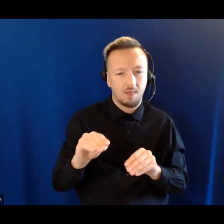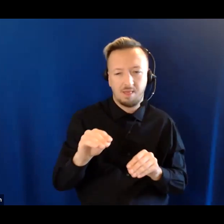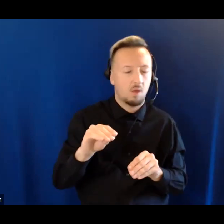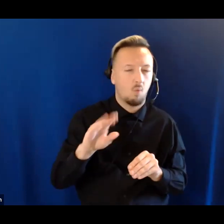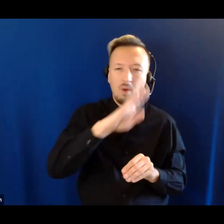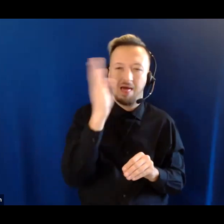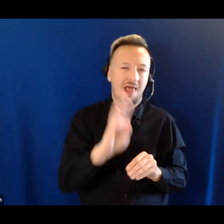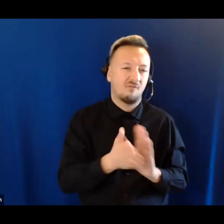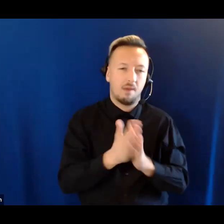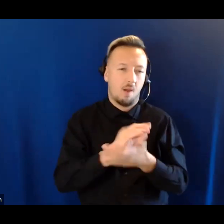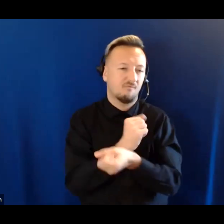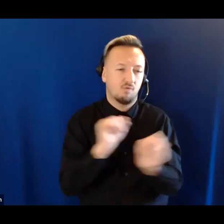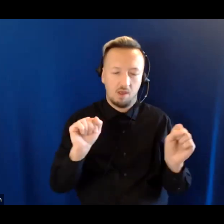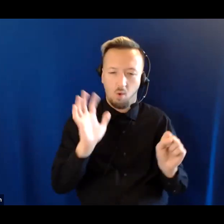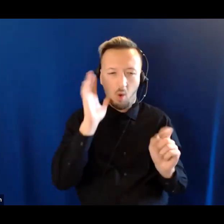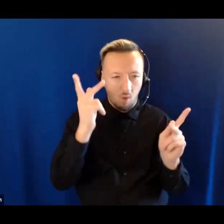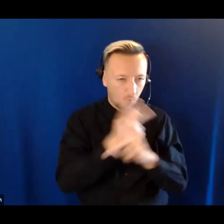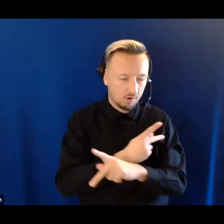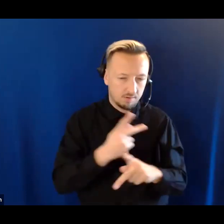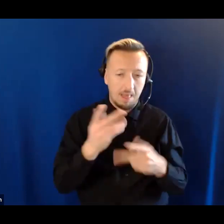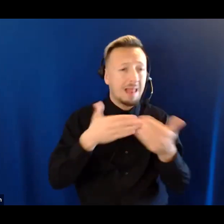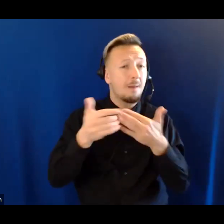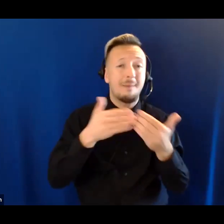worse, regardless of who is elected.